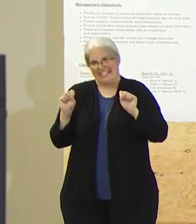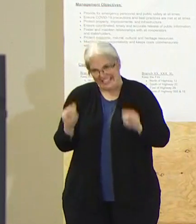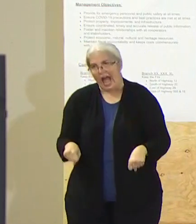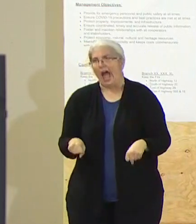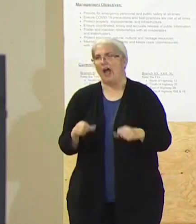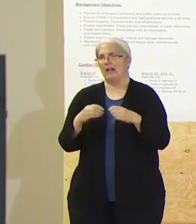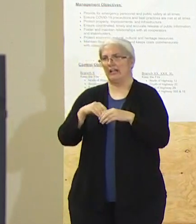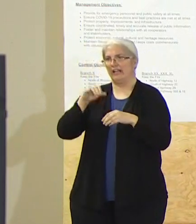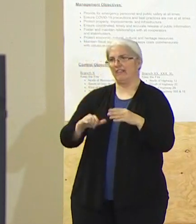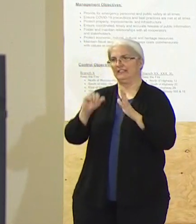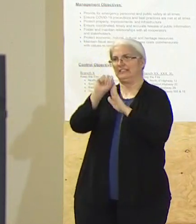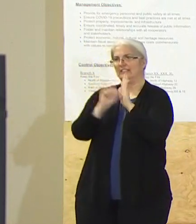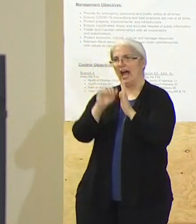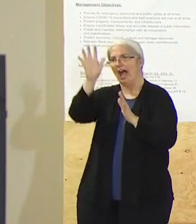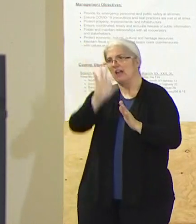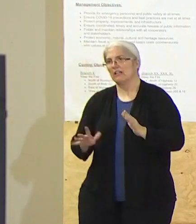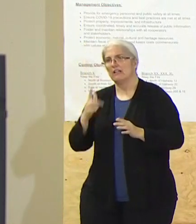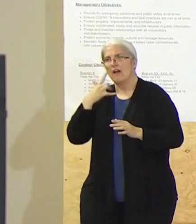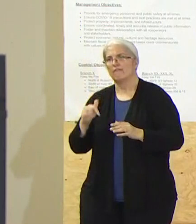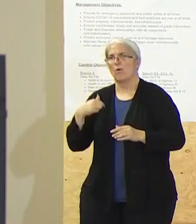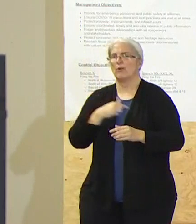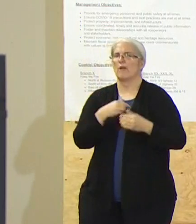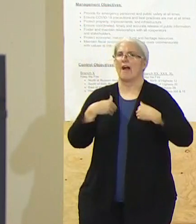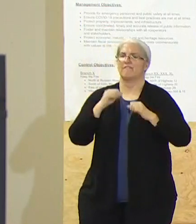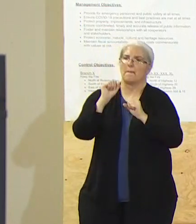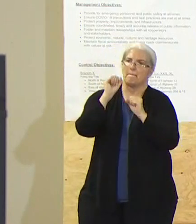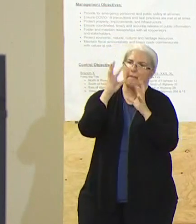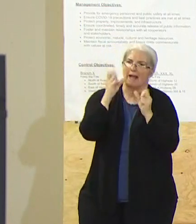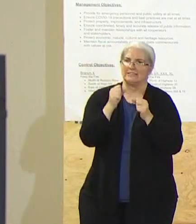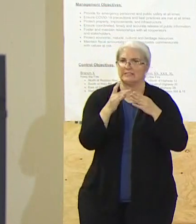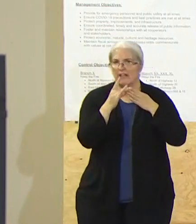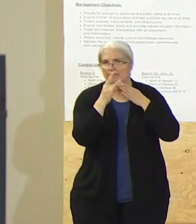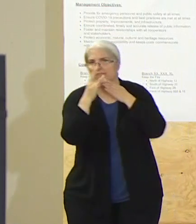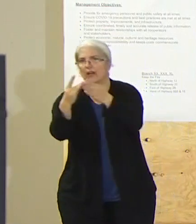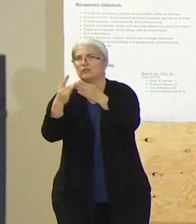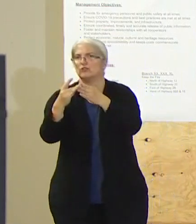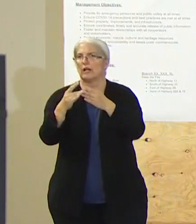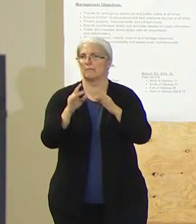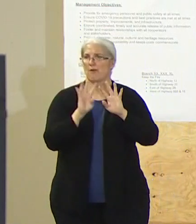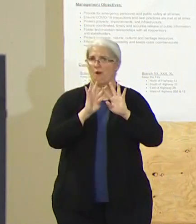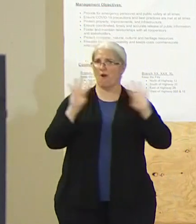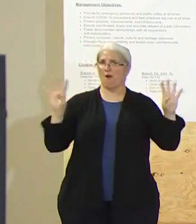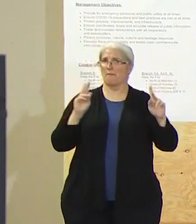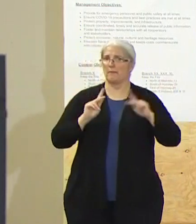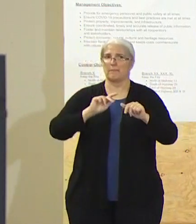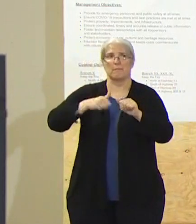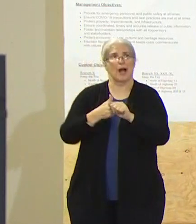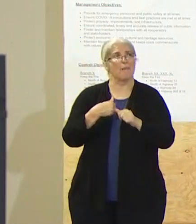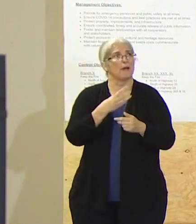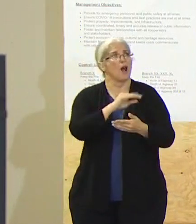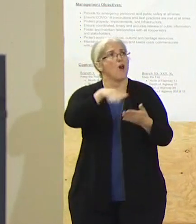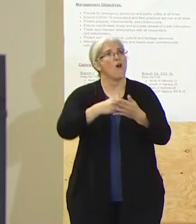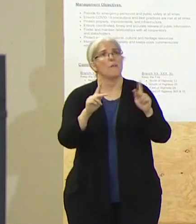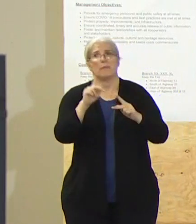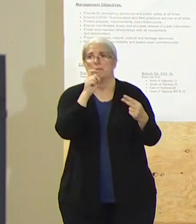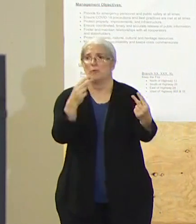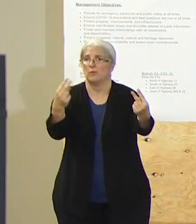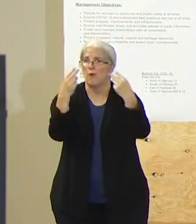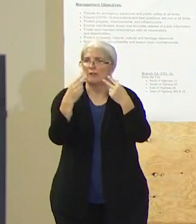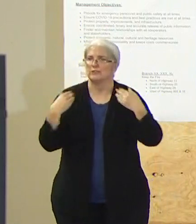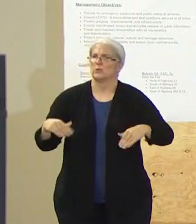assembled behind me, credible leadership in front of me, that we will work through this, we will get through this, and we will maintain the